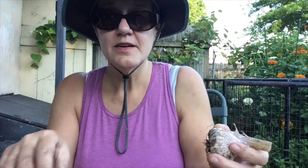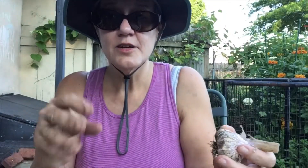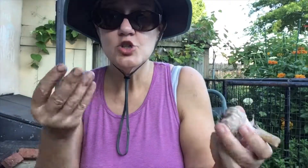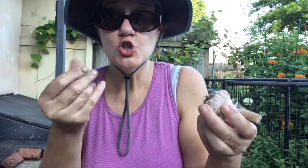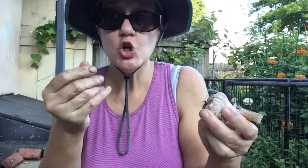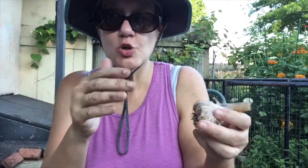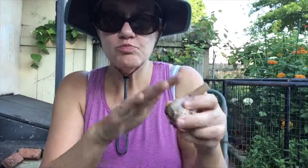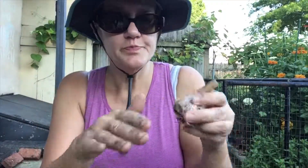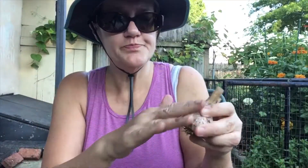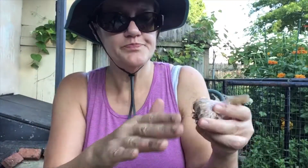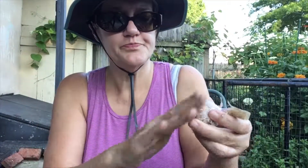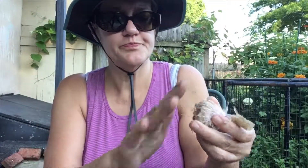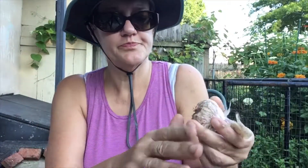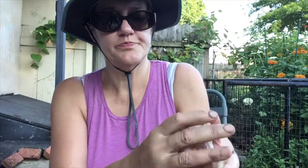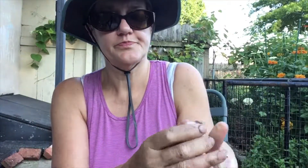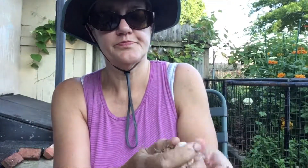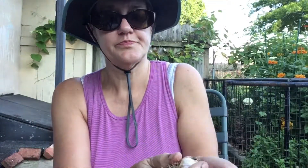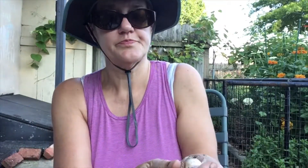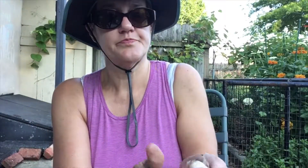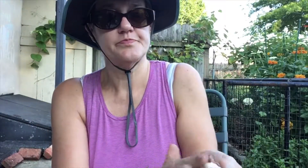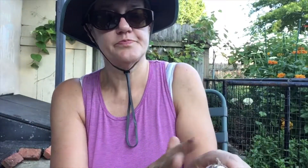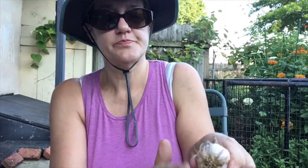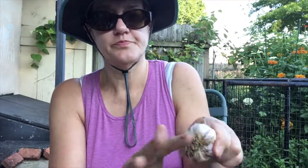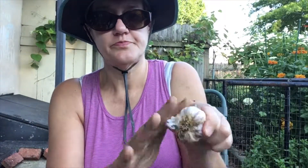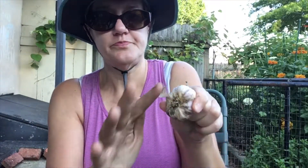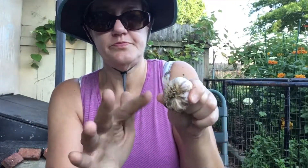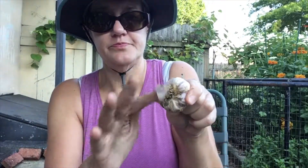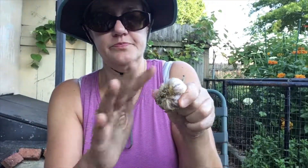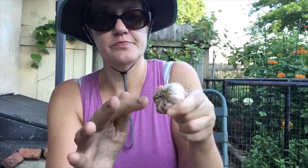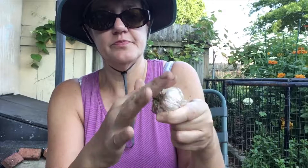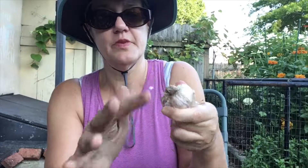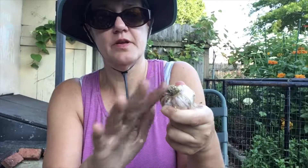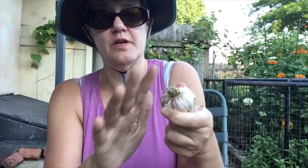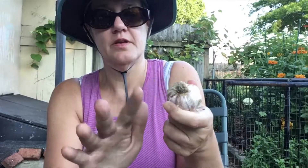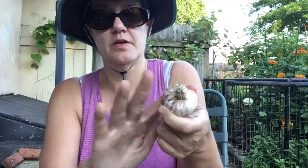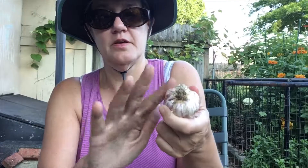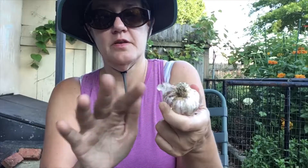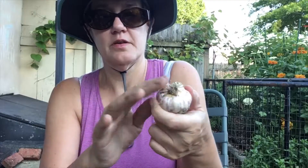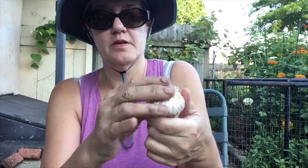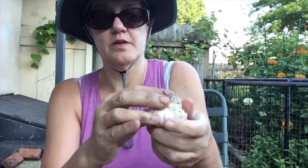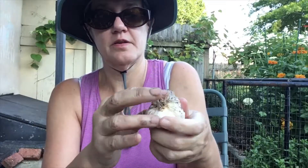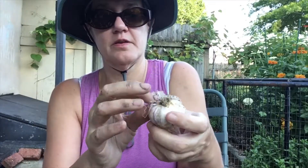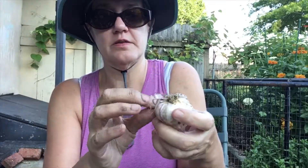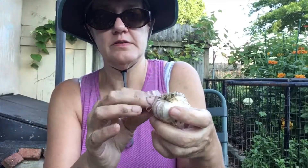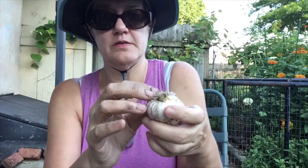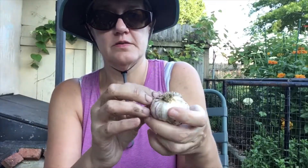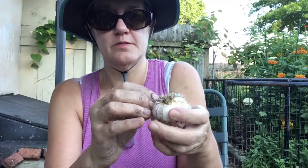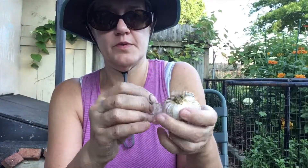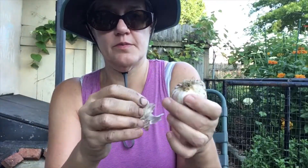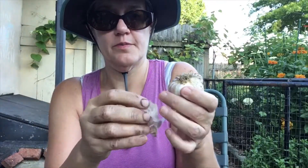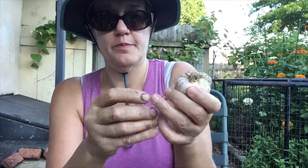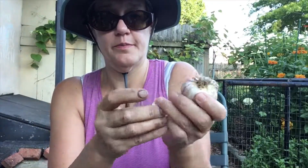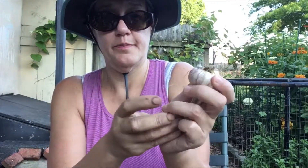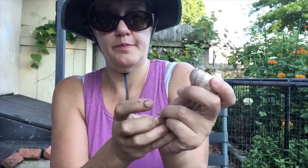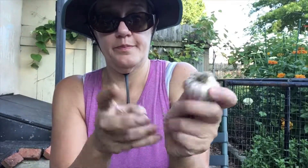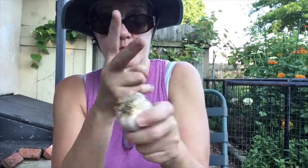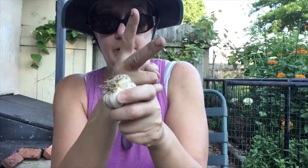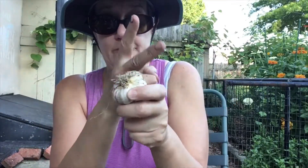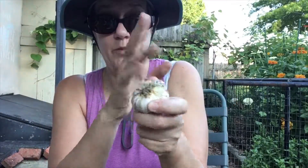and then I'm going to brush off as much dirt as I can. But you need to be careful because I want to make